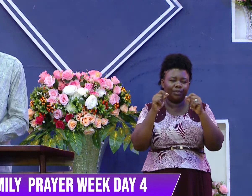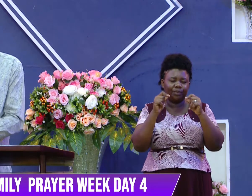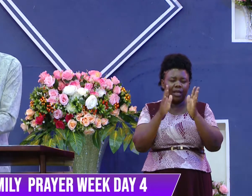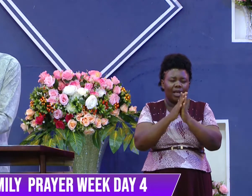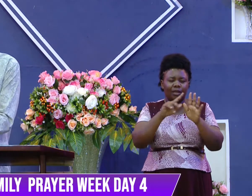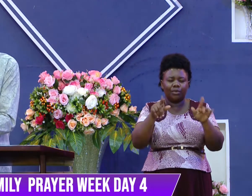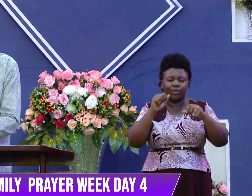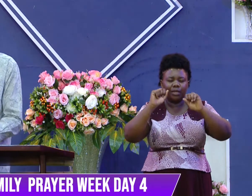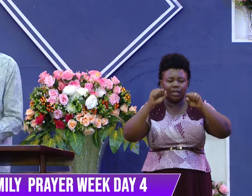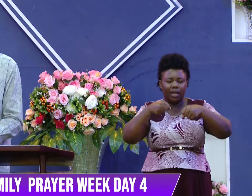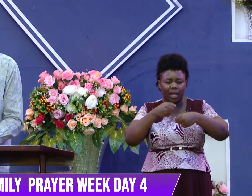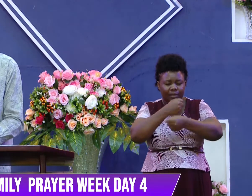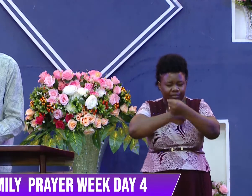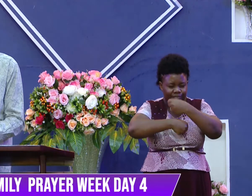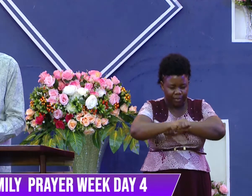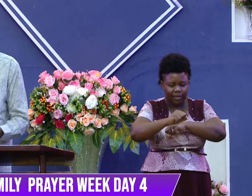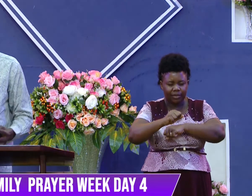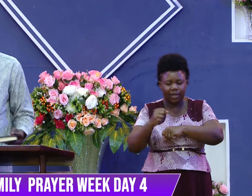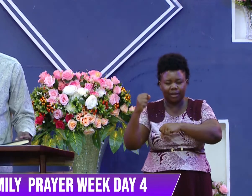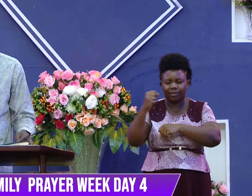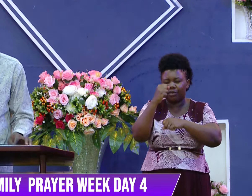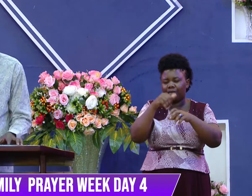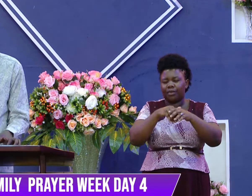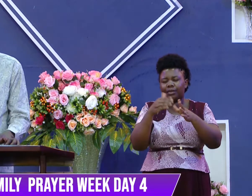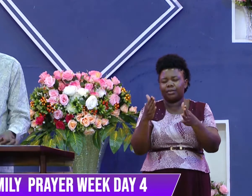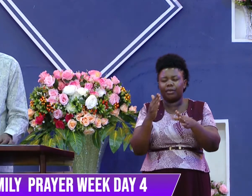your word. That we may walk with through it.